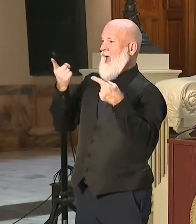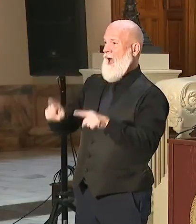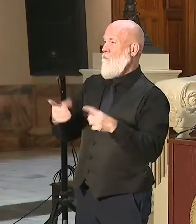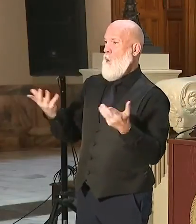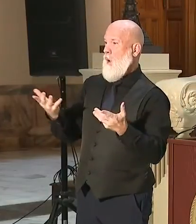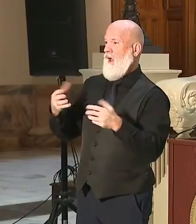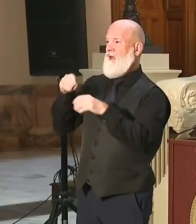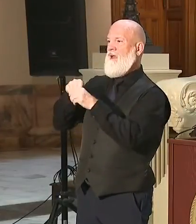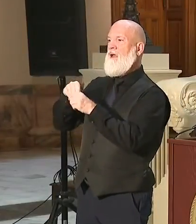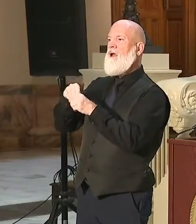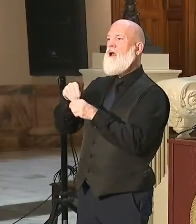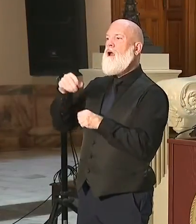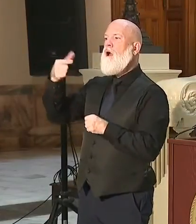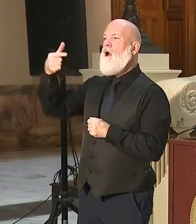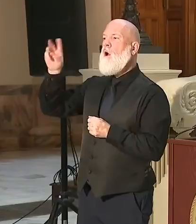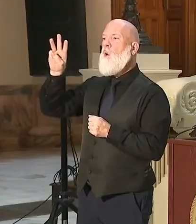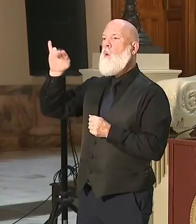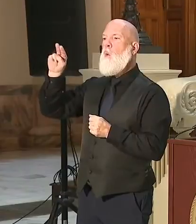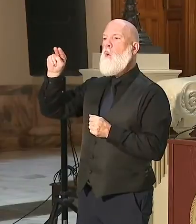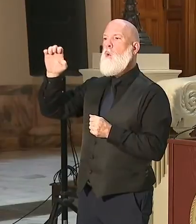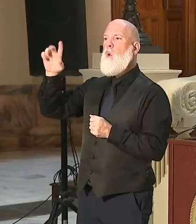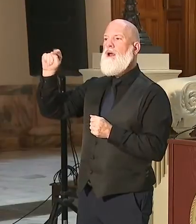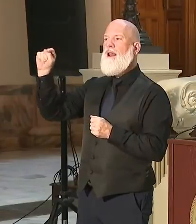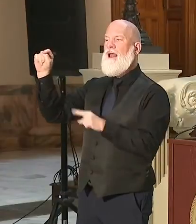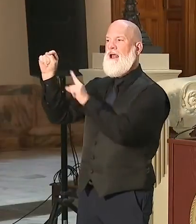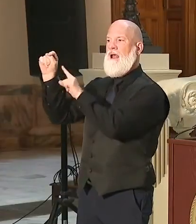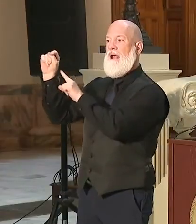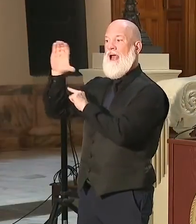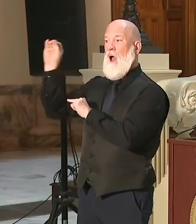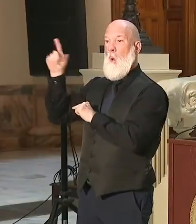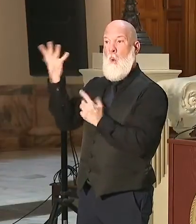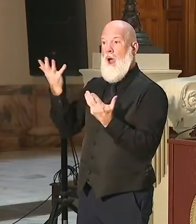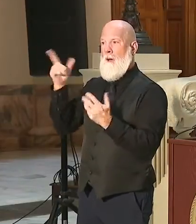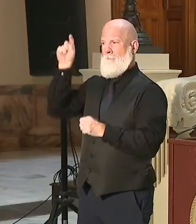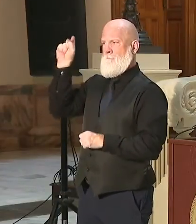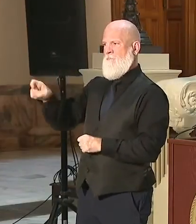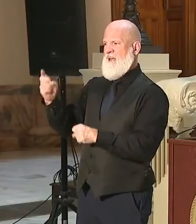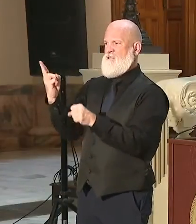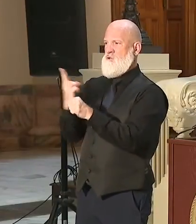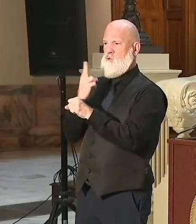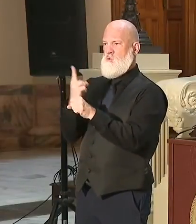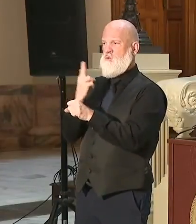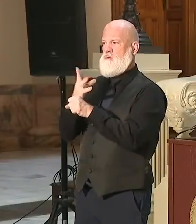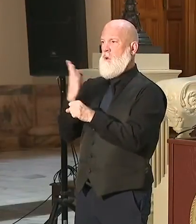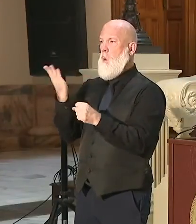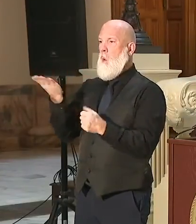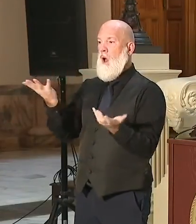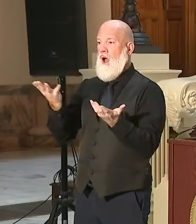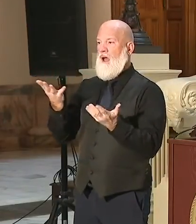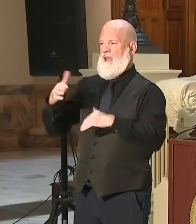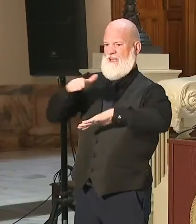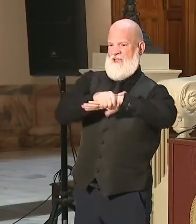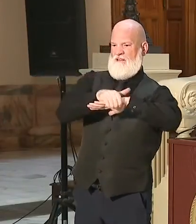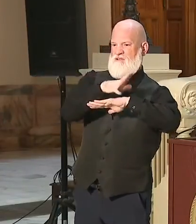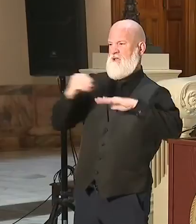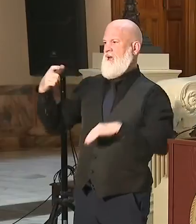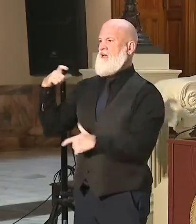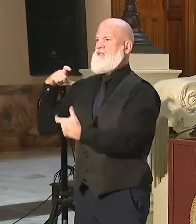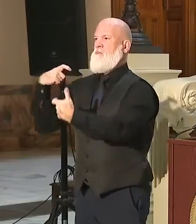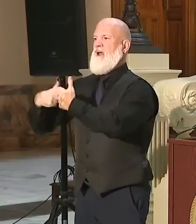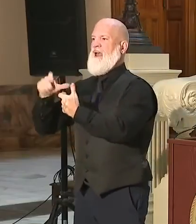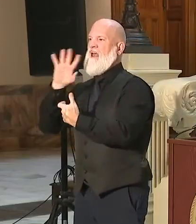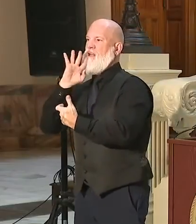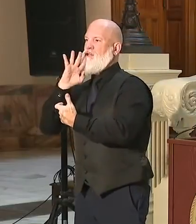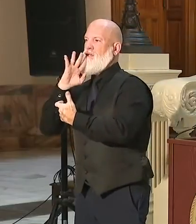two languages, Spanish and English. In doing so, essentially they have to double the size or double the number of their pages on